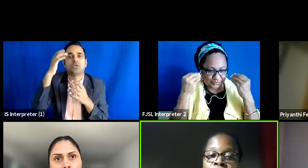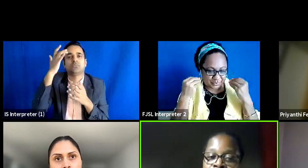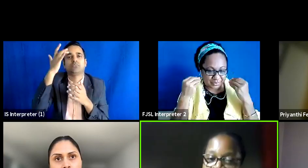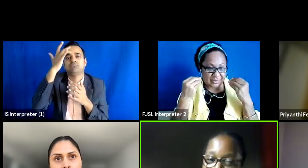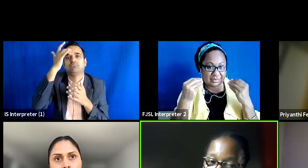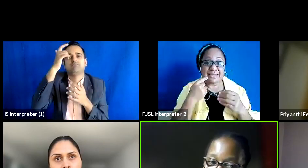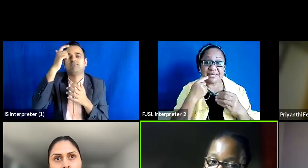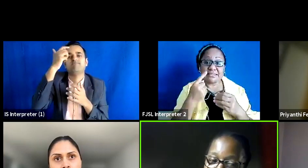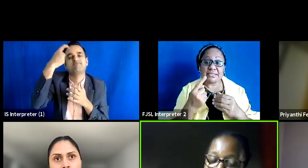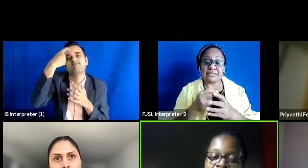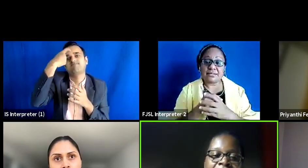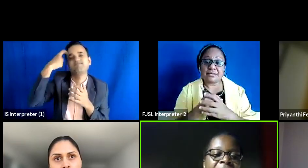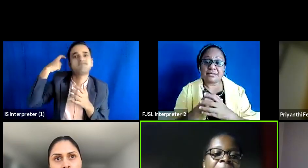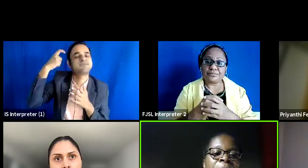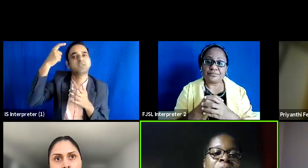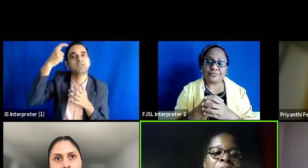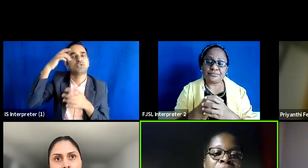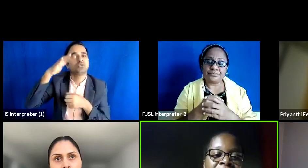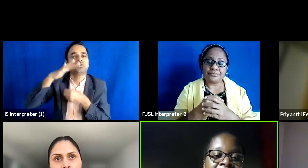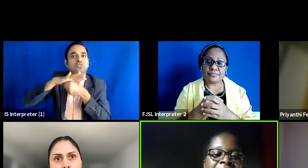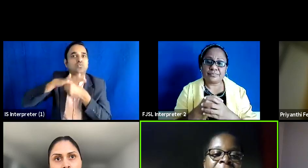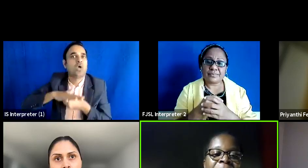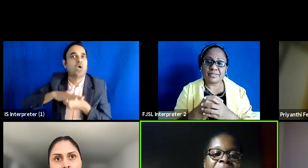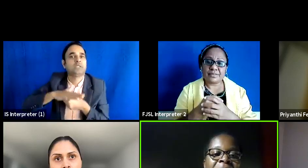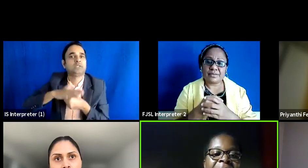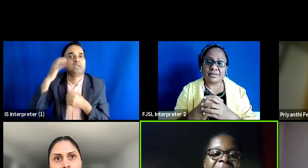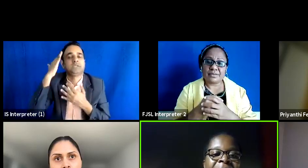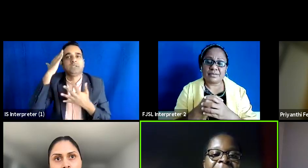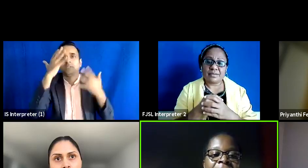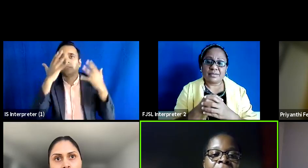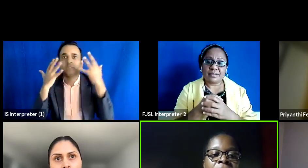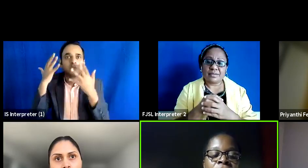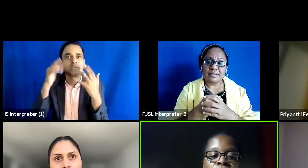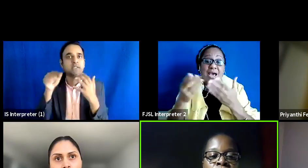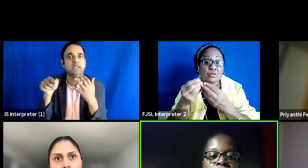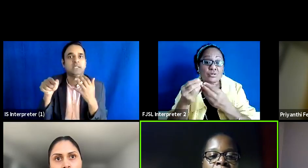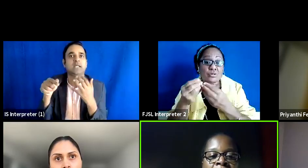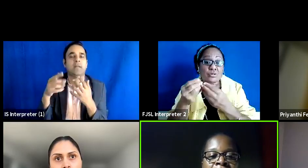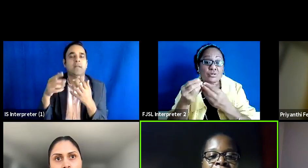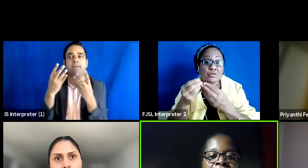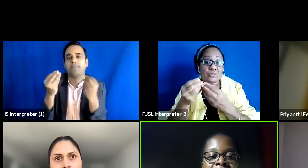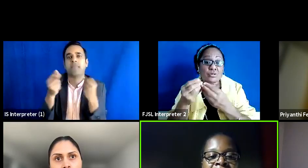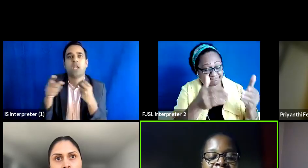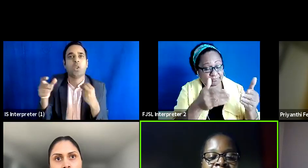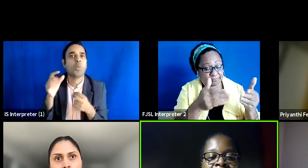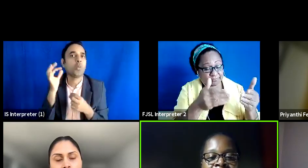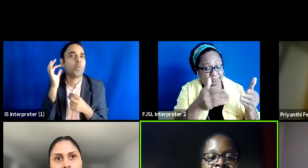was objectifying women, putting them as, you know,